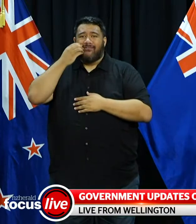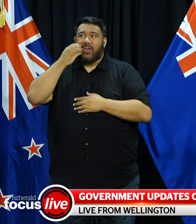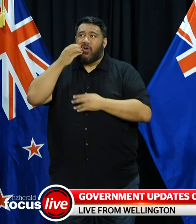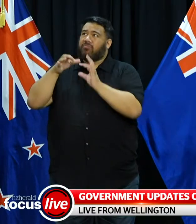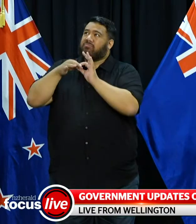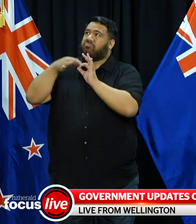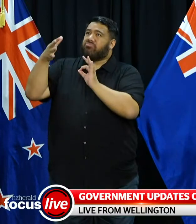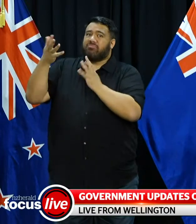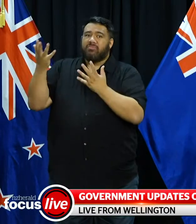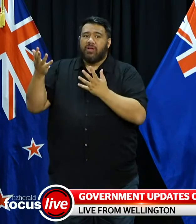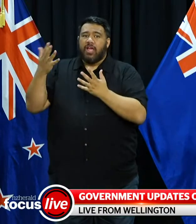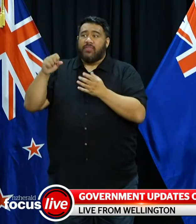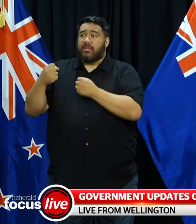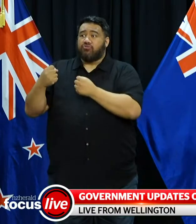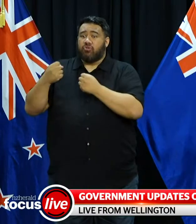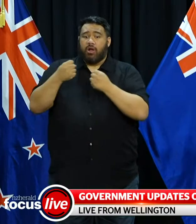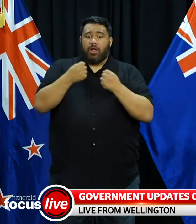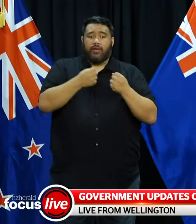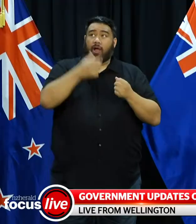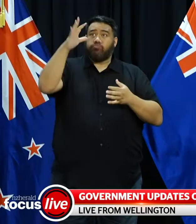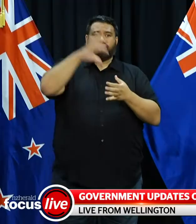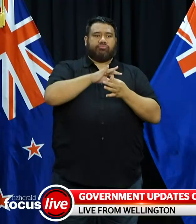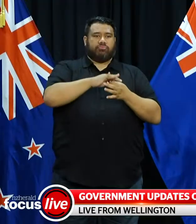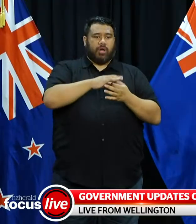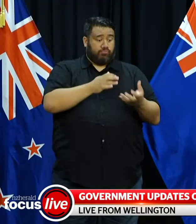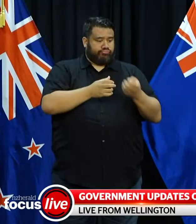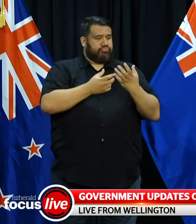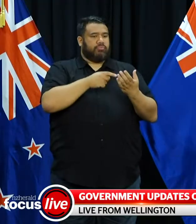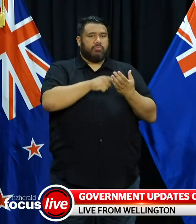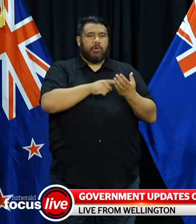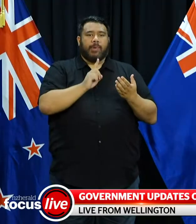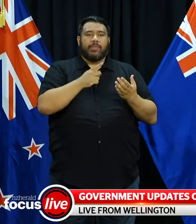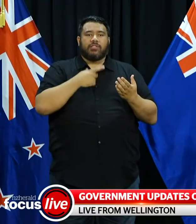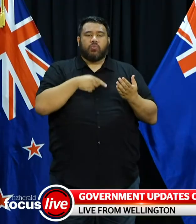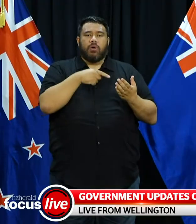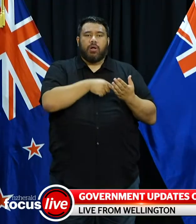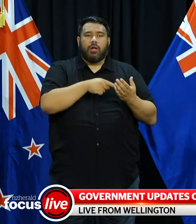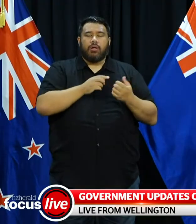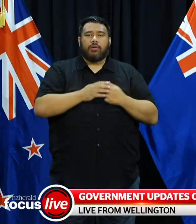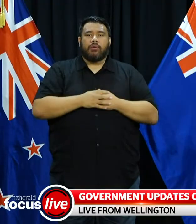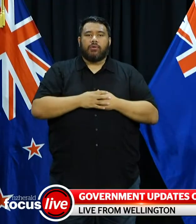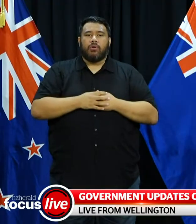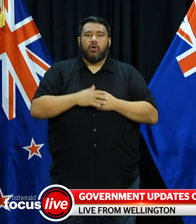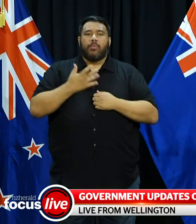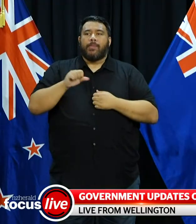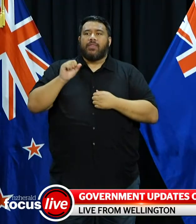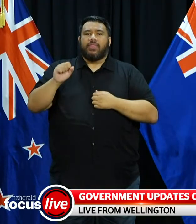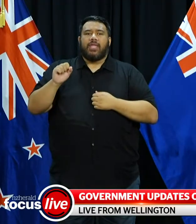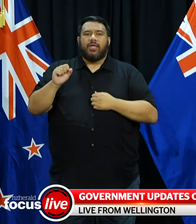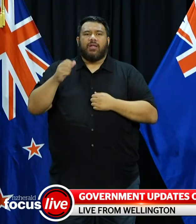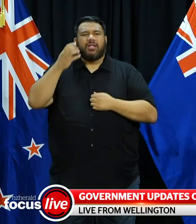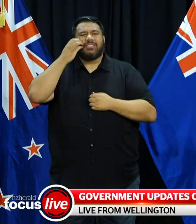know. And those messages are punched out through cell phone towers. Sometimes they are on the boundaries on